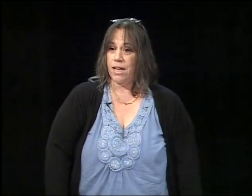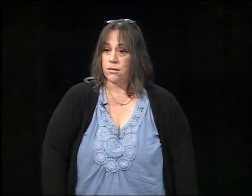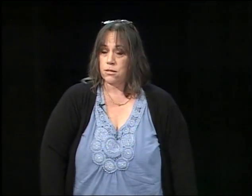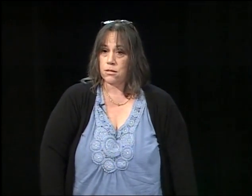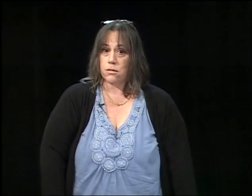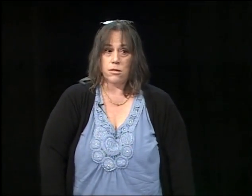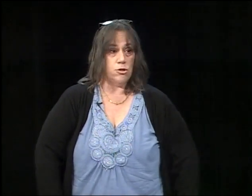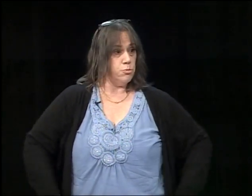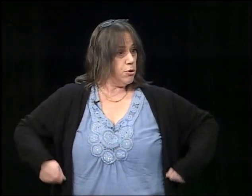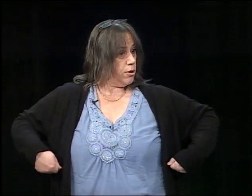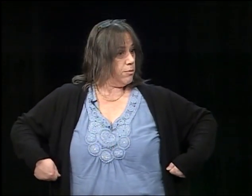Pants is you pull them up.